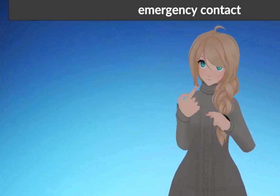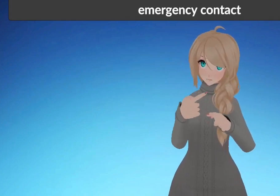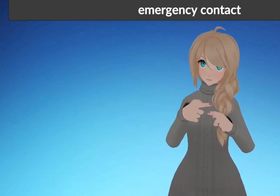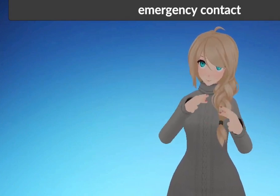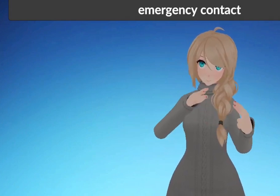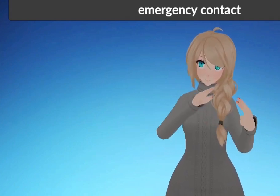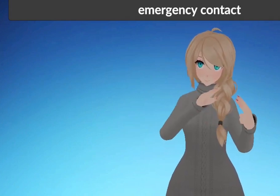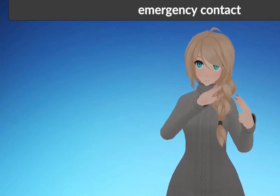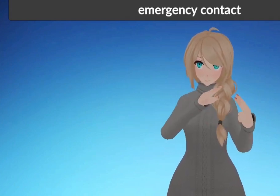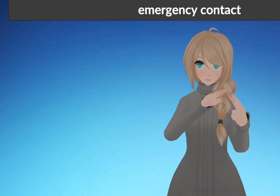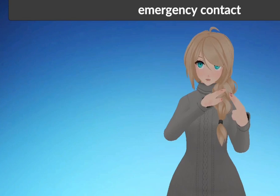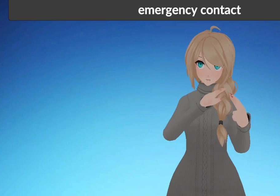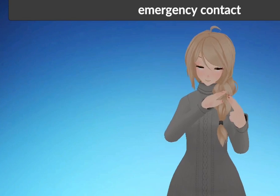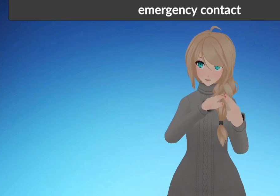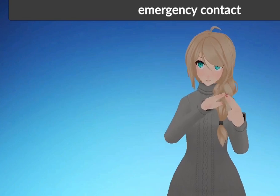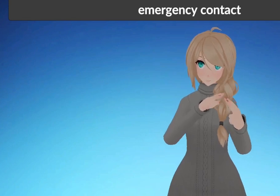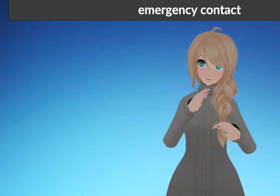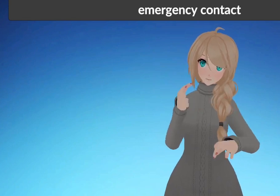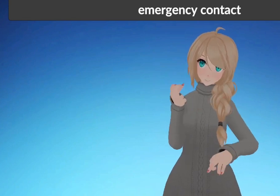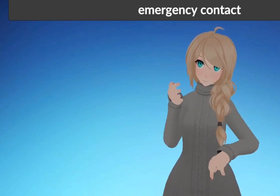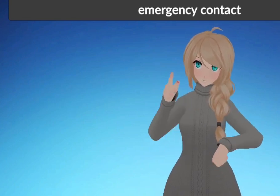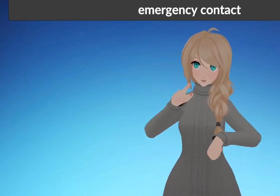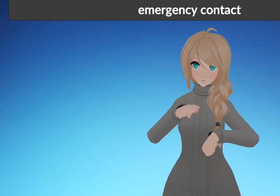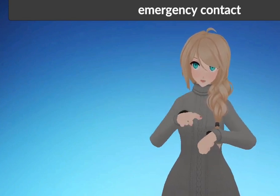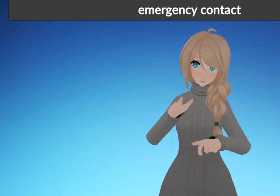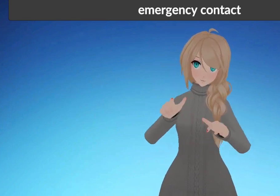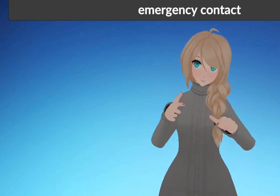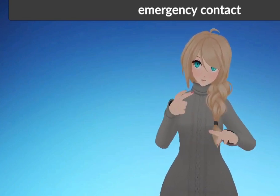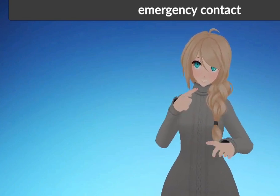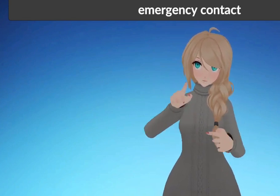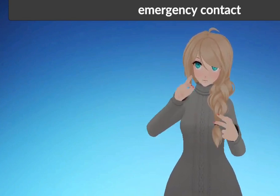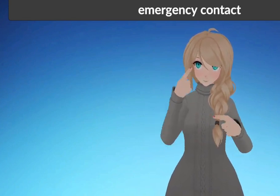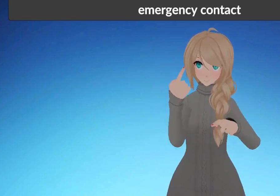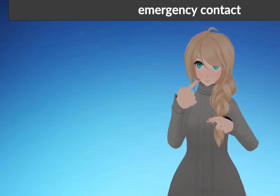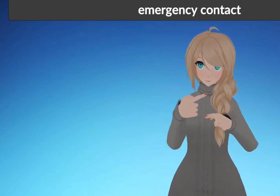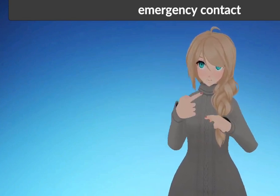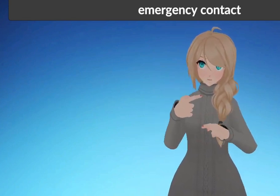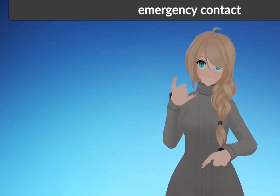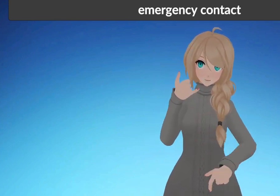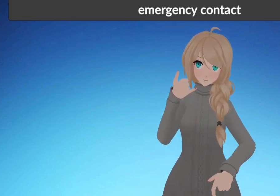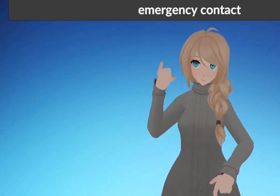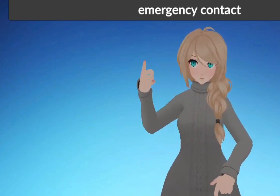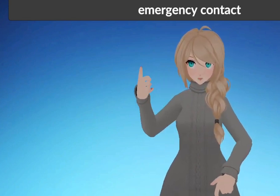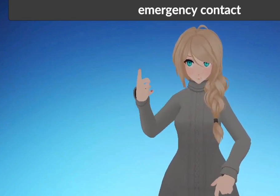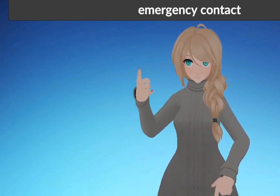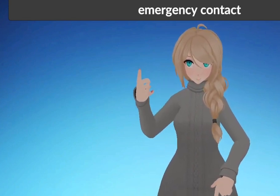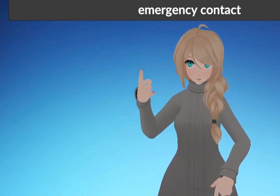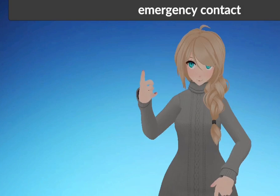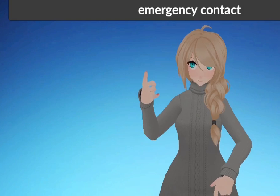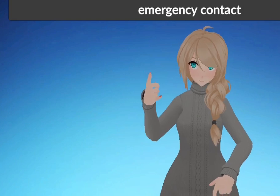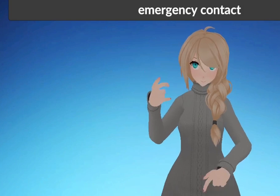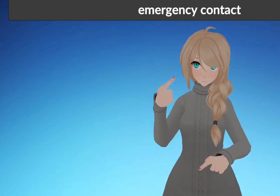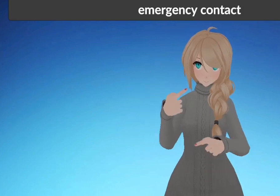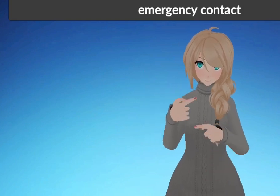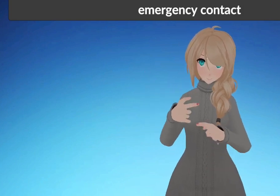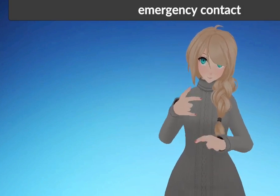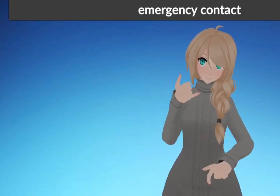Emergency. Qantas. So, sometimes people say emergency Qantas. The